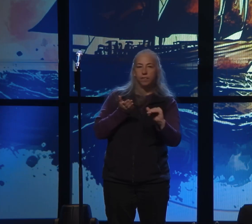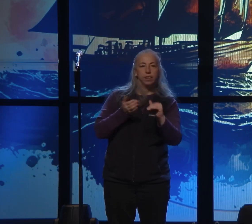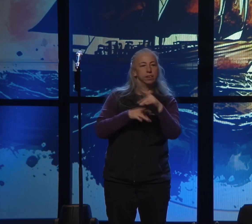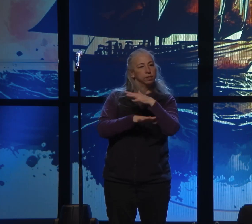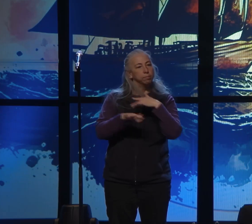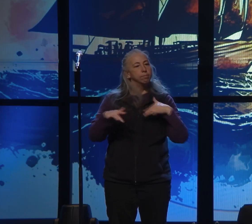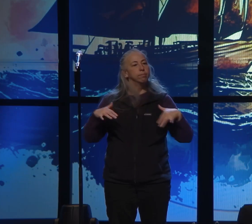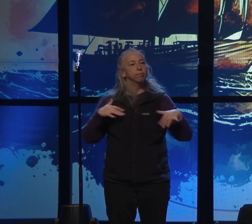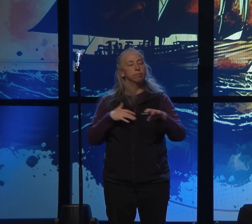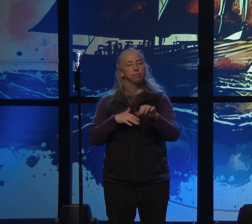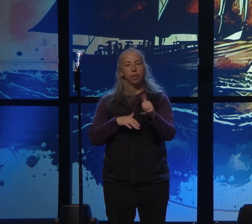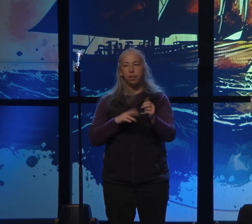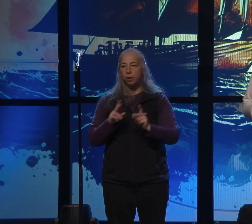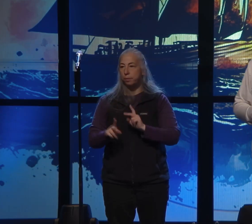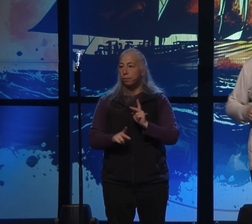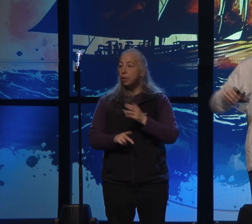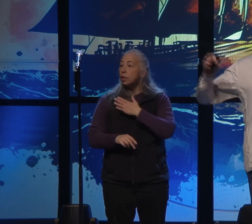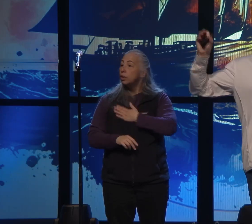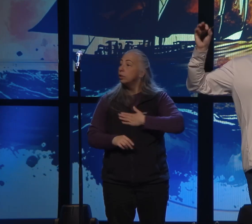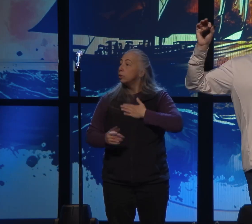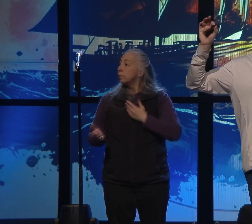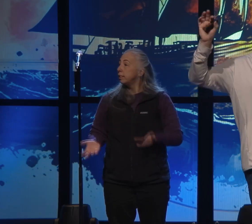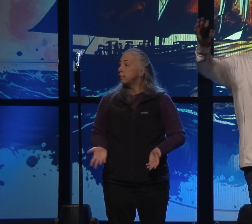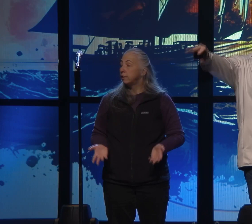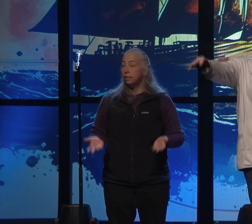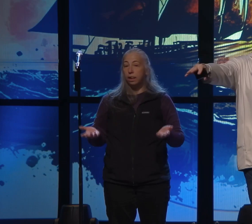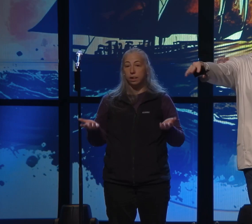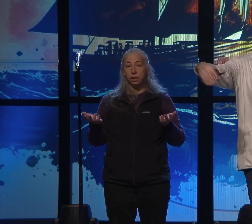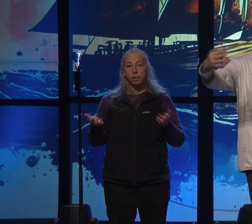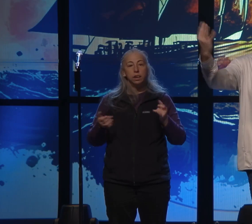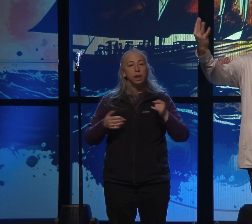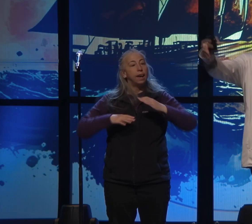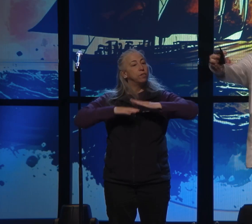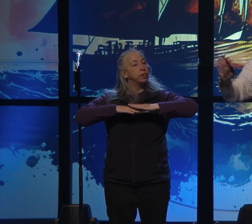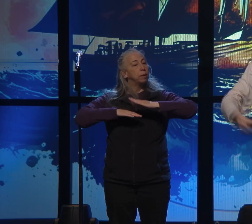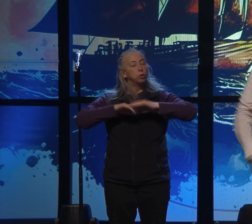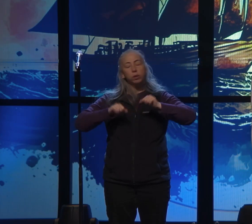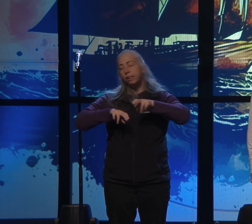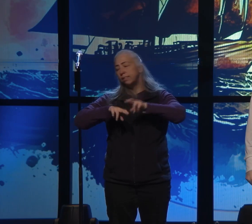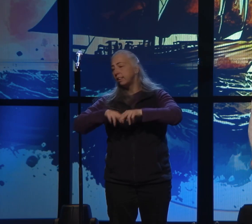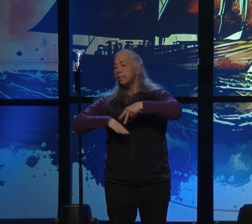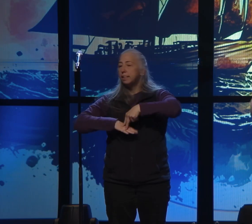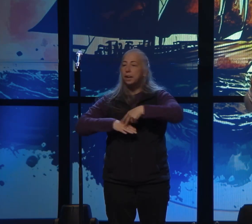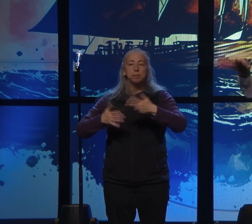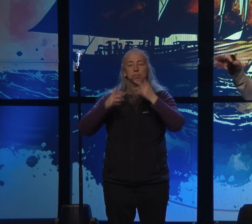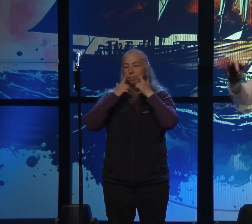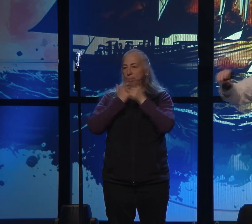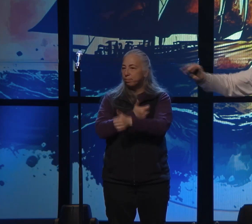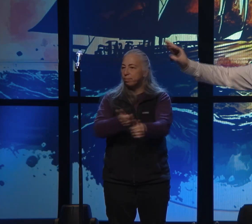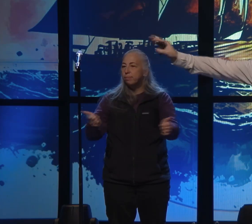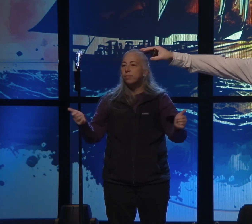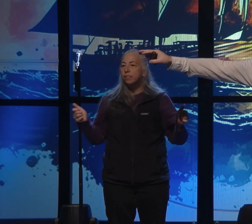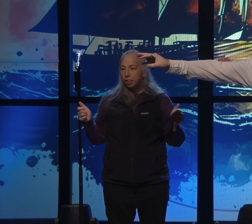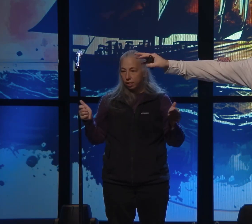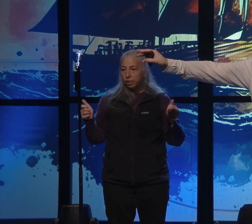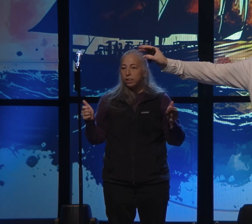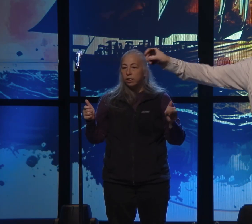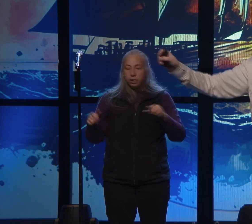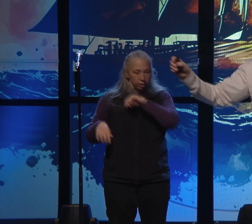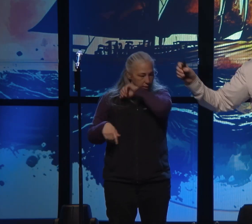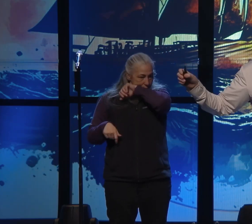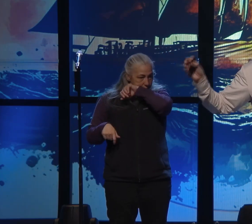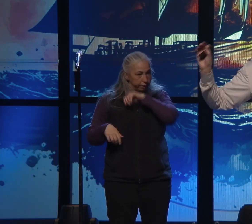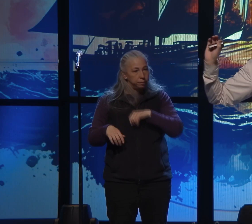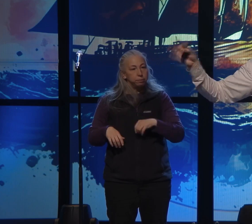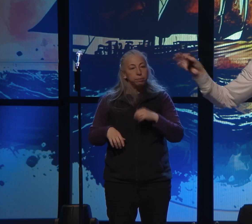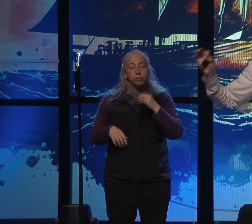invite you to stand this morning. We have, if you're at tables, you can sit if you want to. Obviously, the elements are there, but the